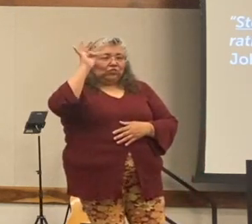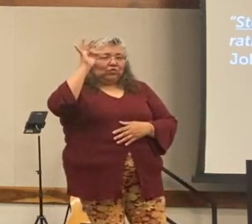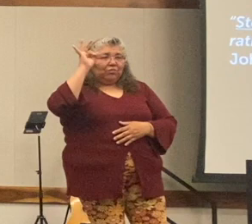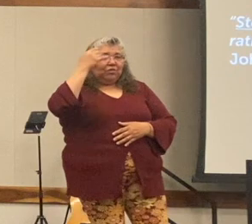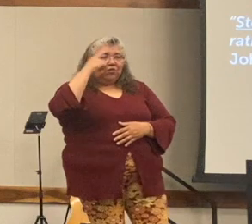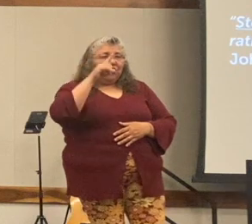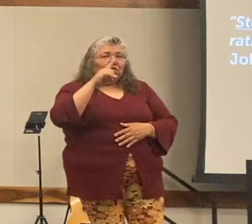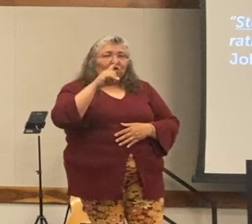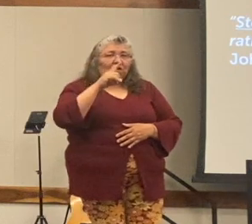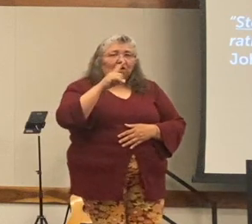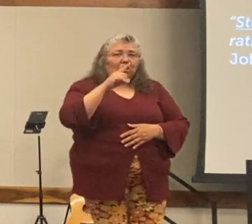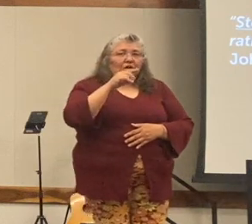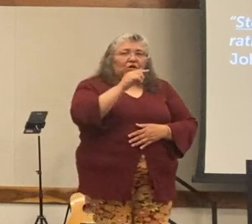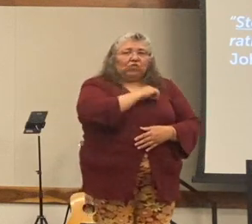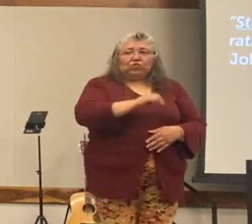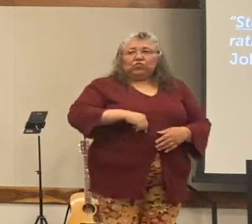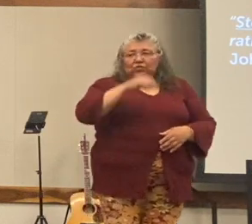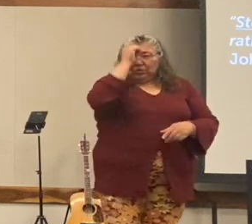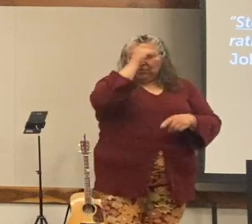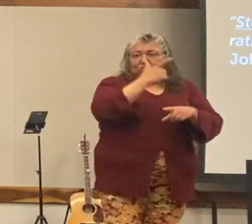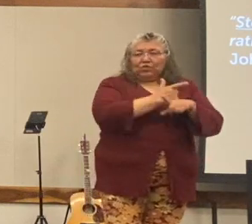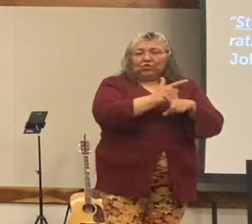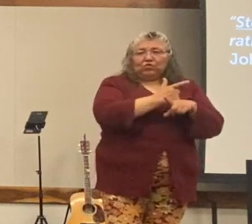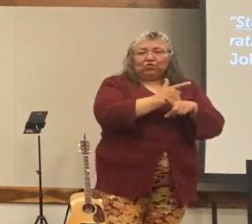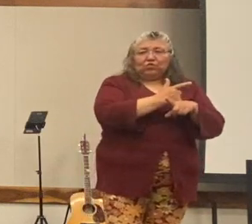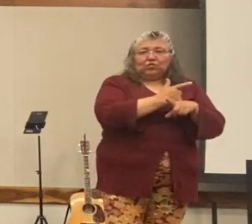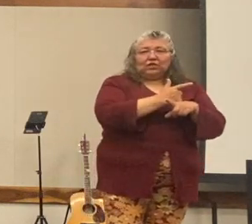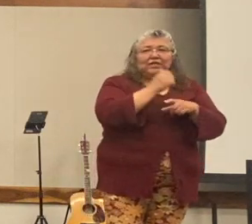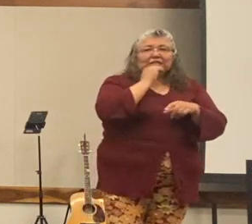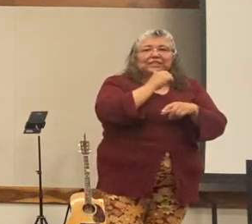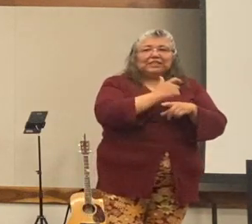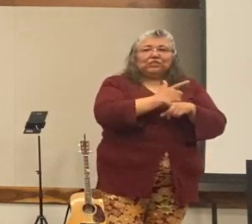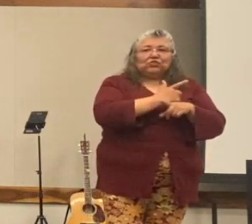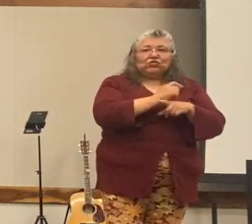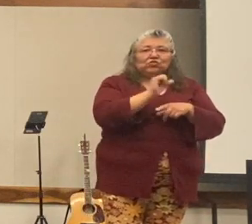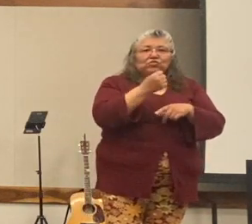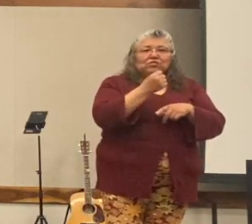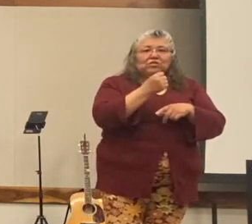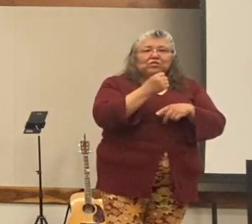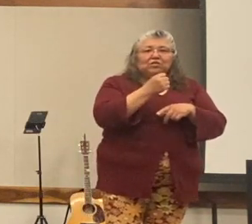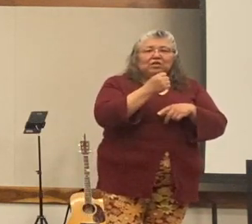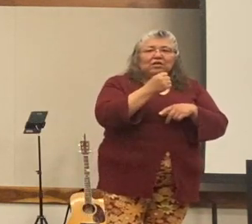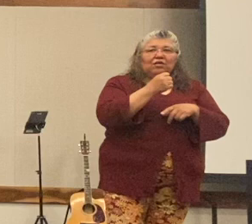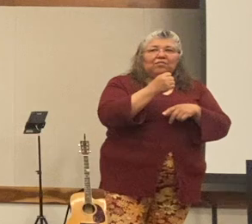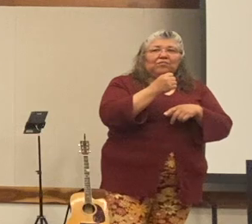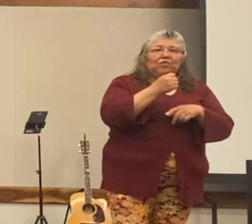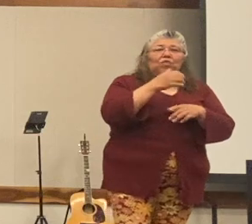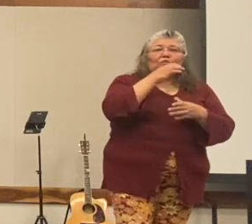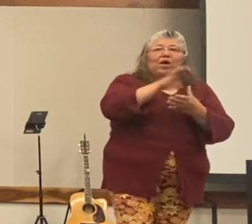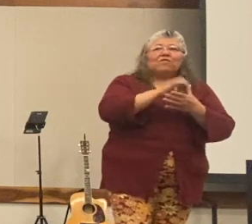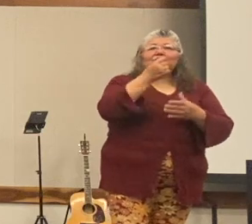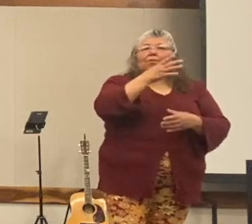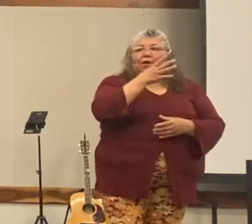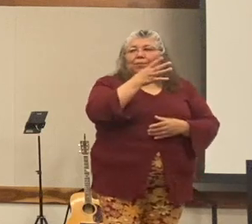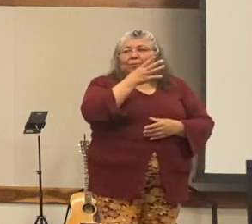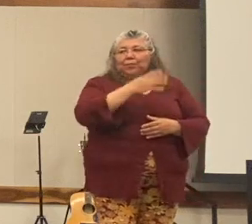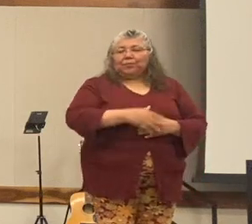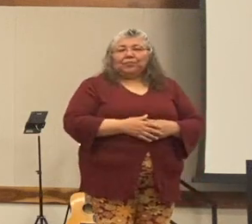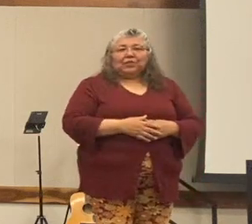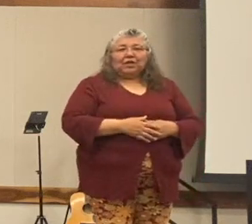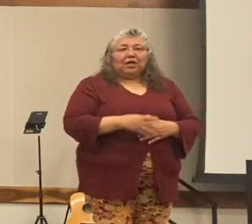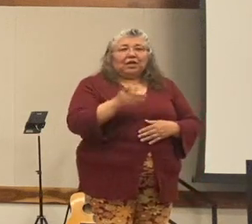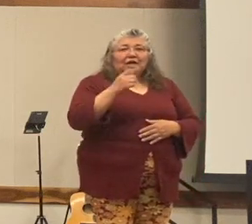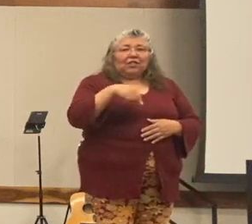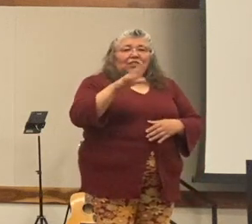for Trudy's brother's sister's, Trudy's brother's wife's mom. And they